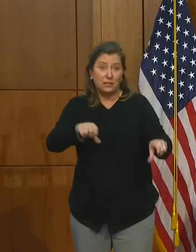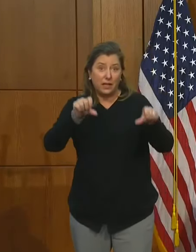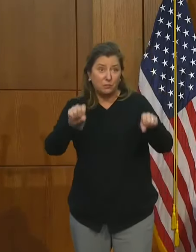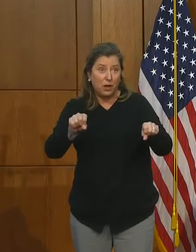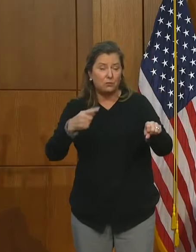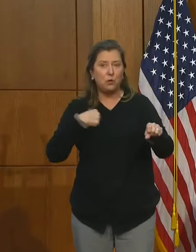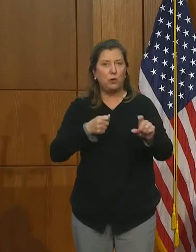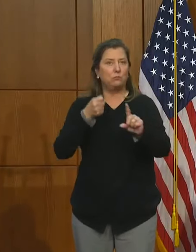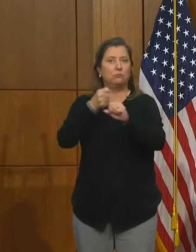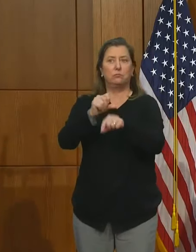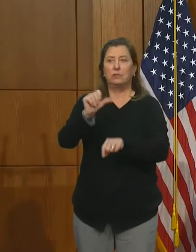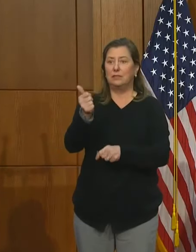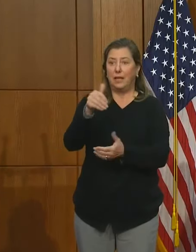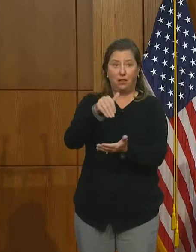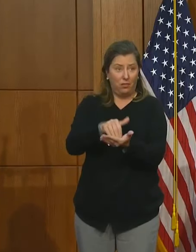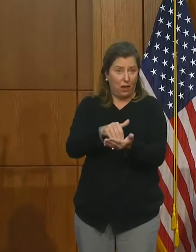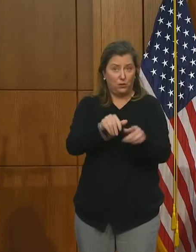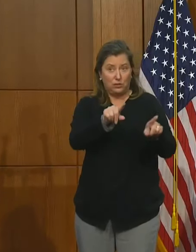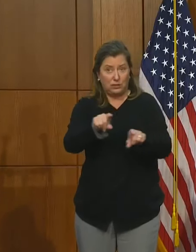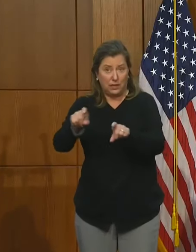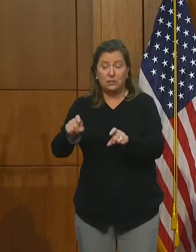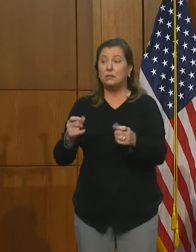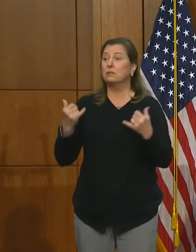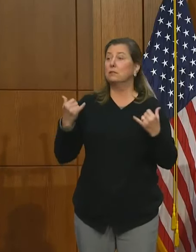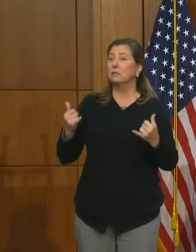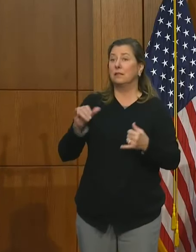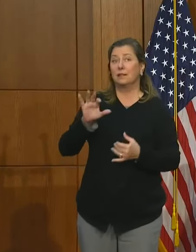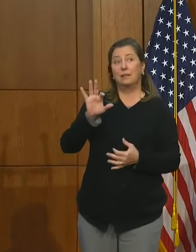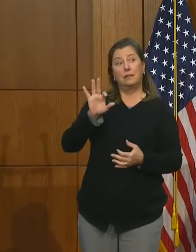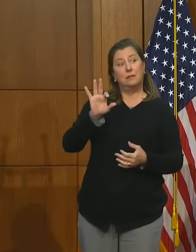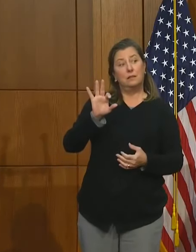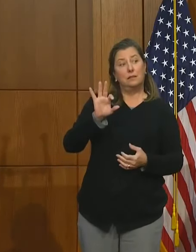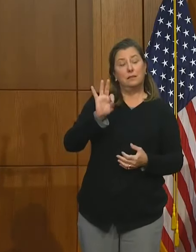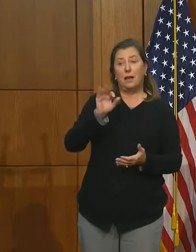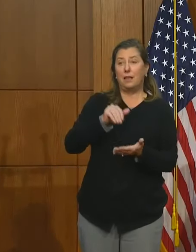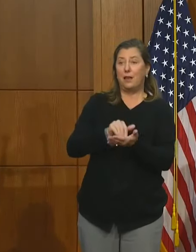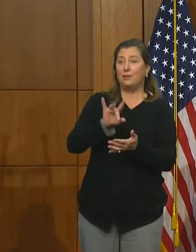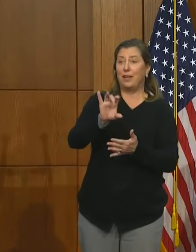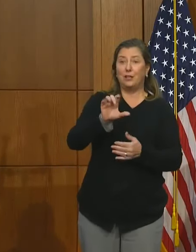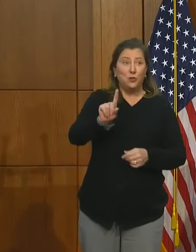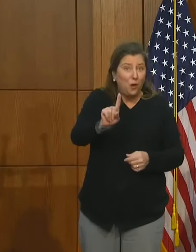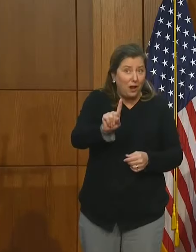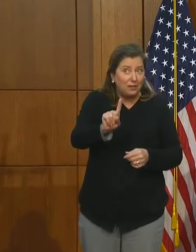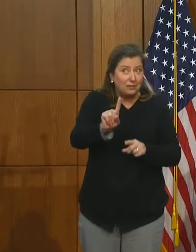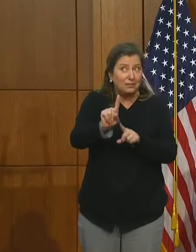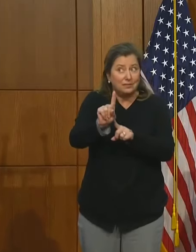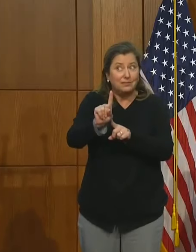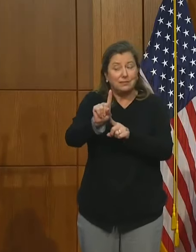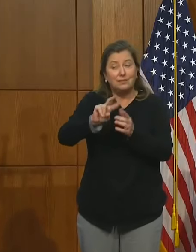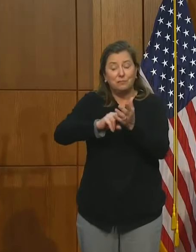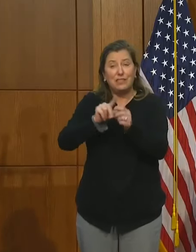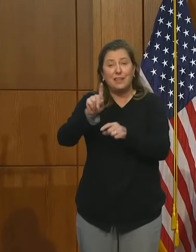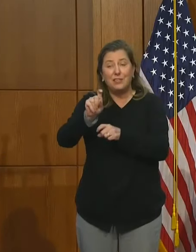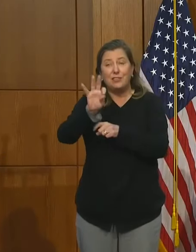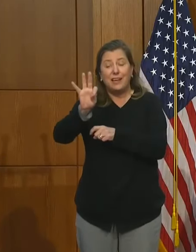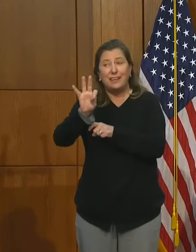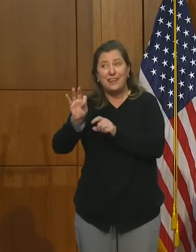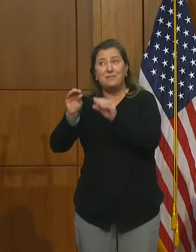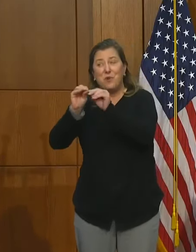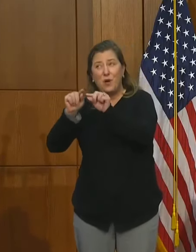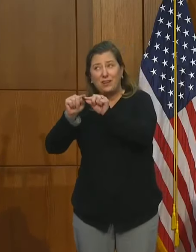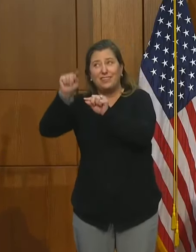to 10,000. Today we were at 9,801, which is 199